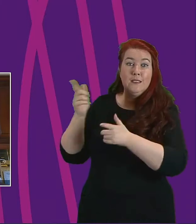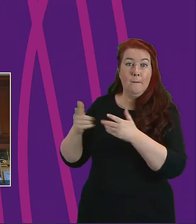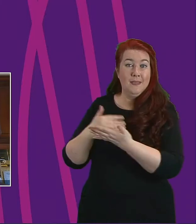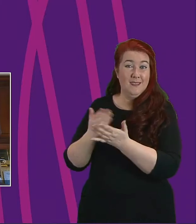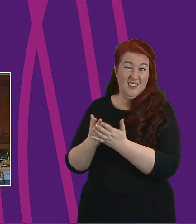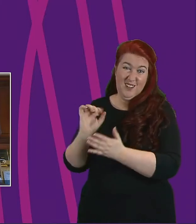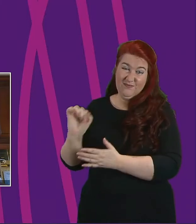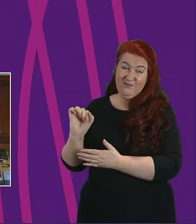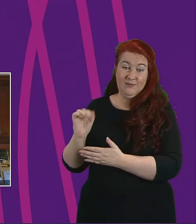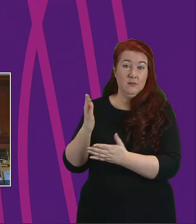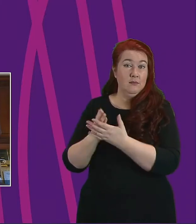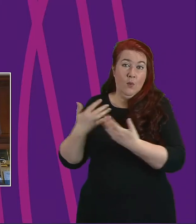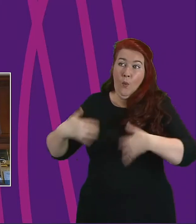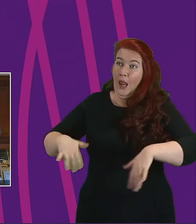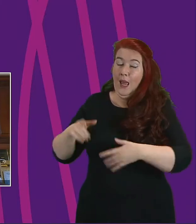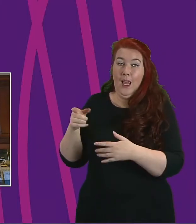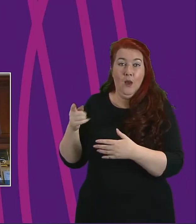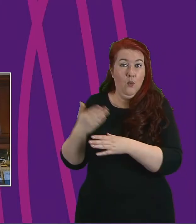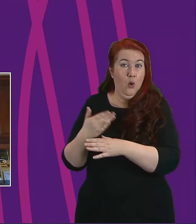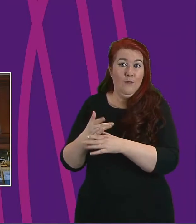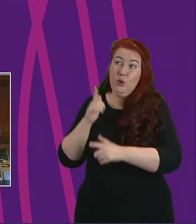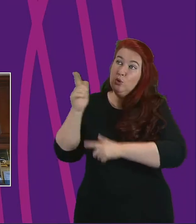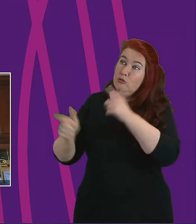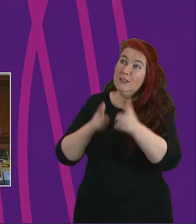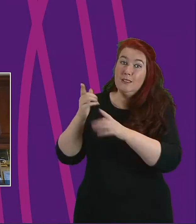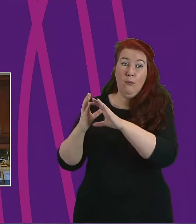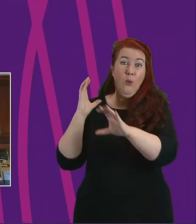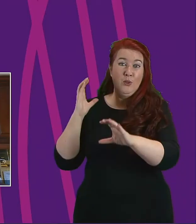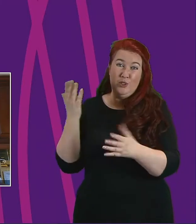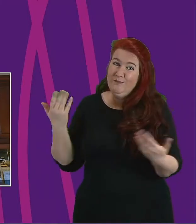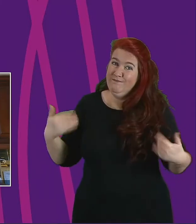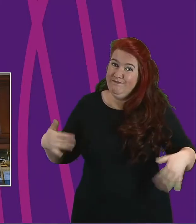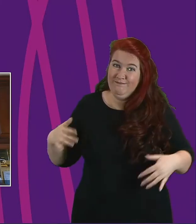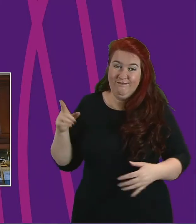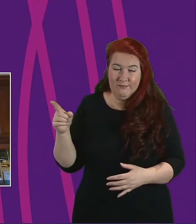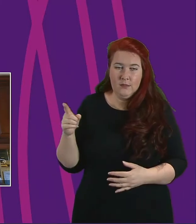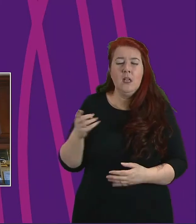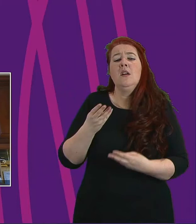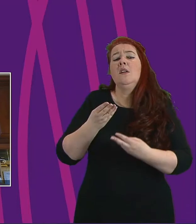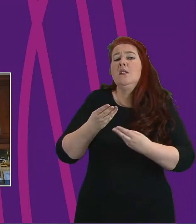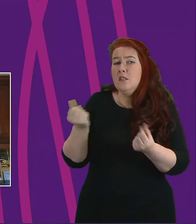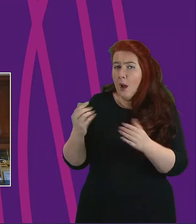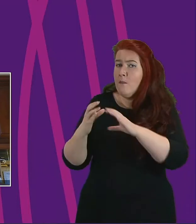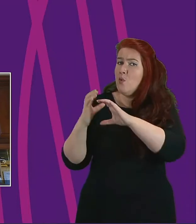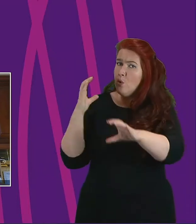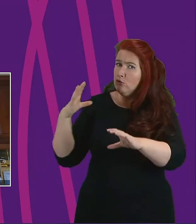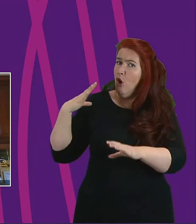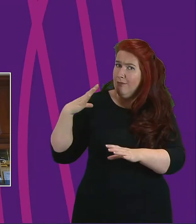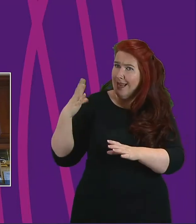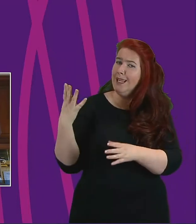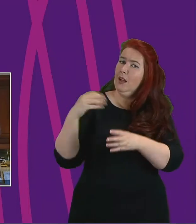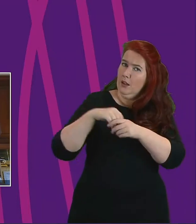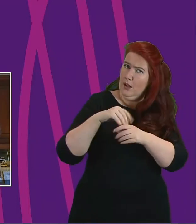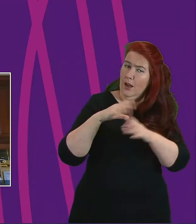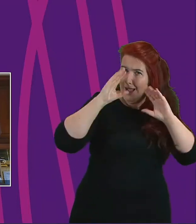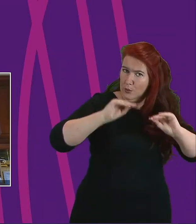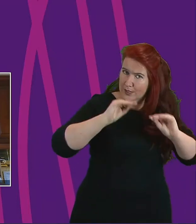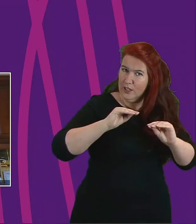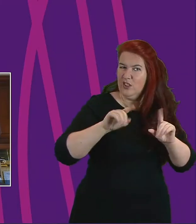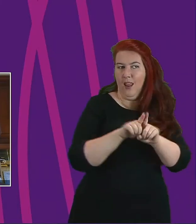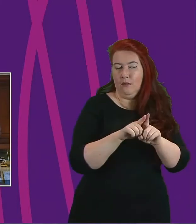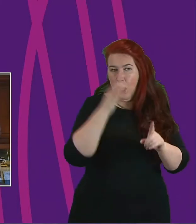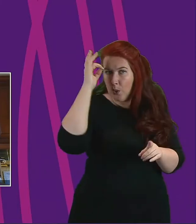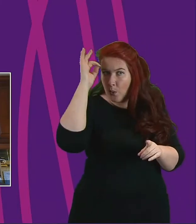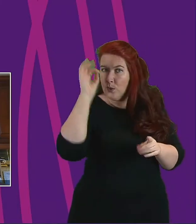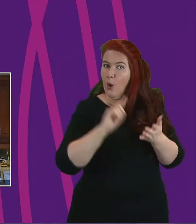operate exclusively in the tourism sector. Some of them also work for education authorities, local authorities,